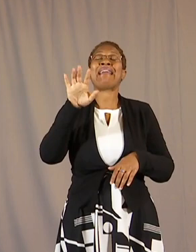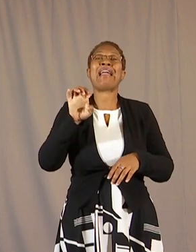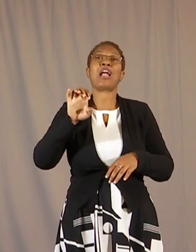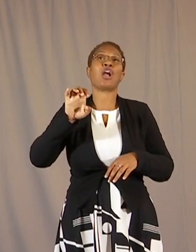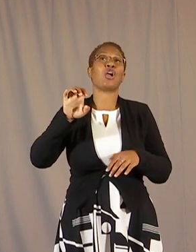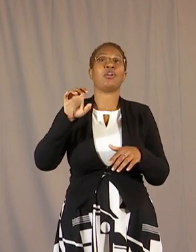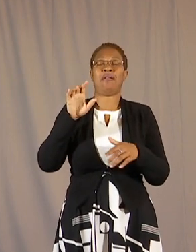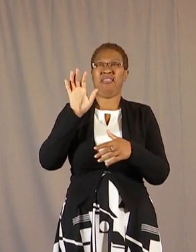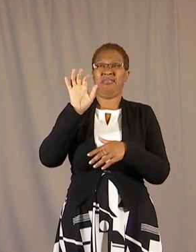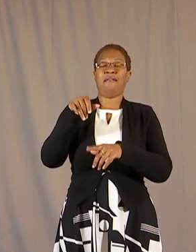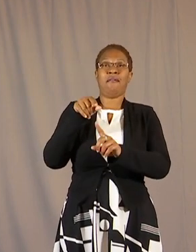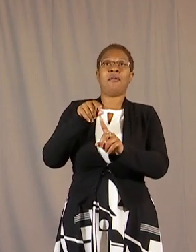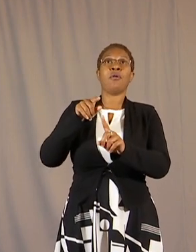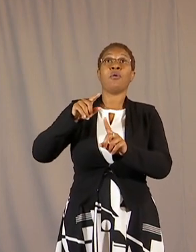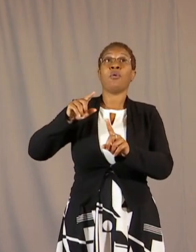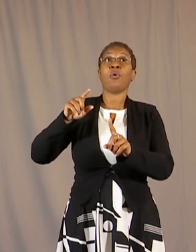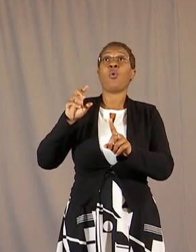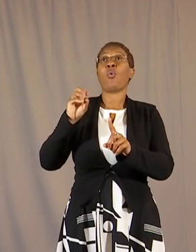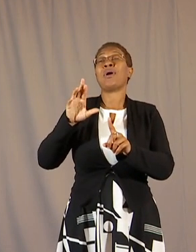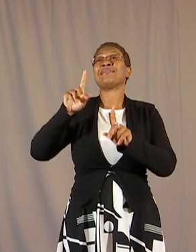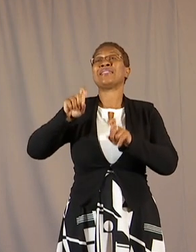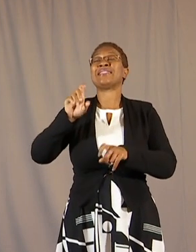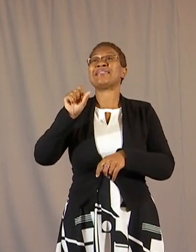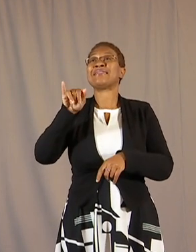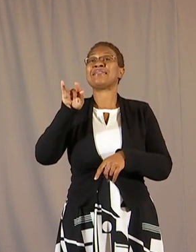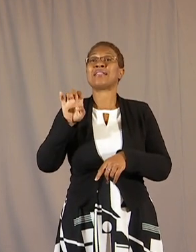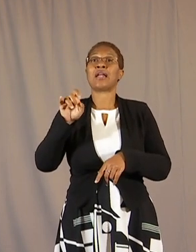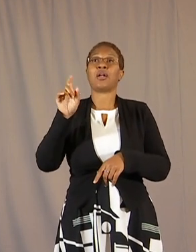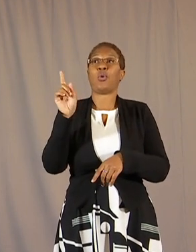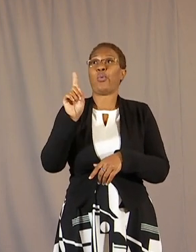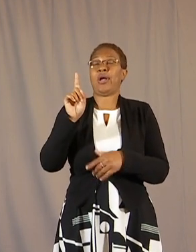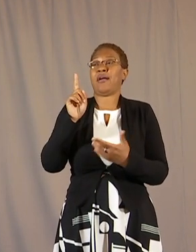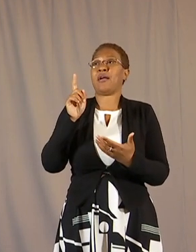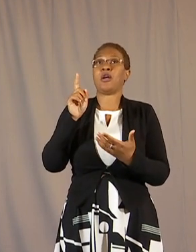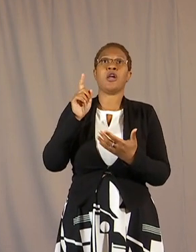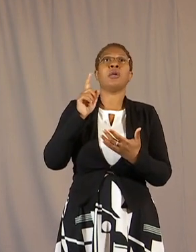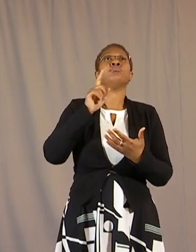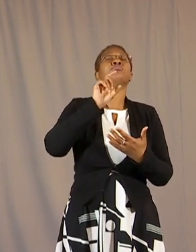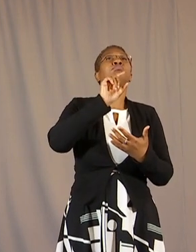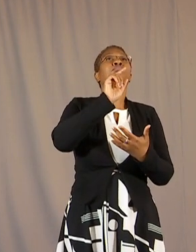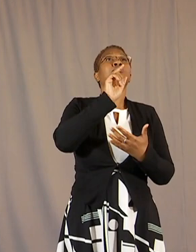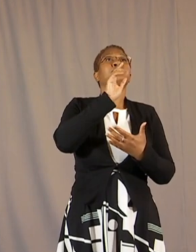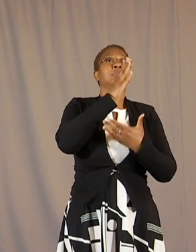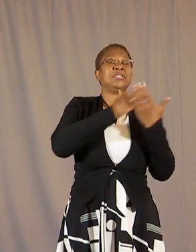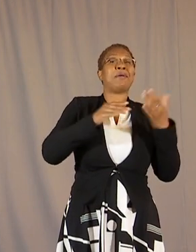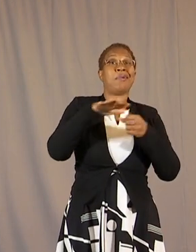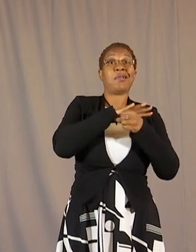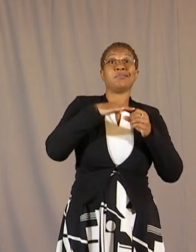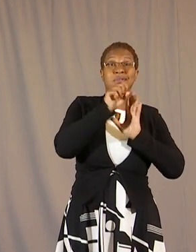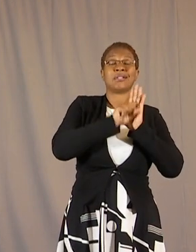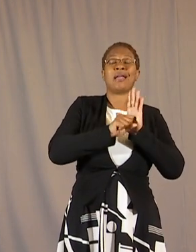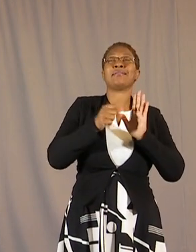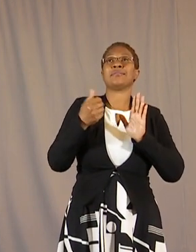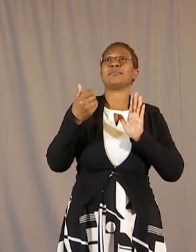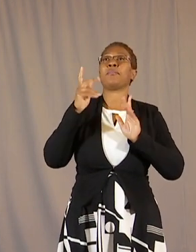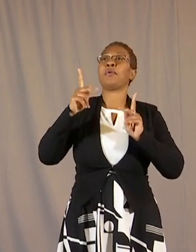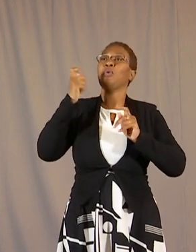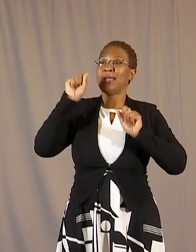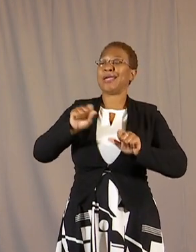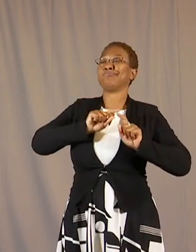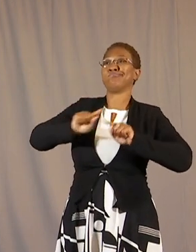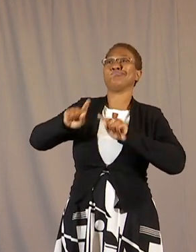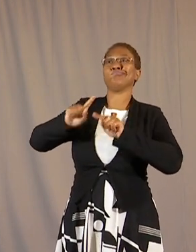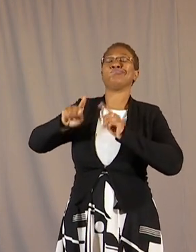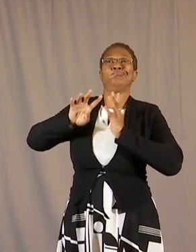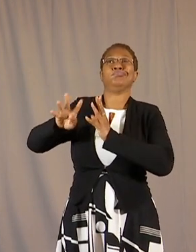and testing sites that maybe might be accessible in some areas of the state, but not in others. I think that was an excellent